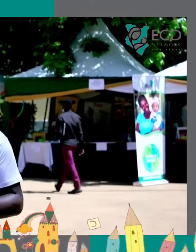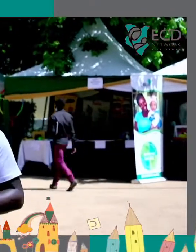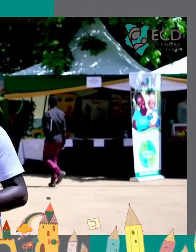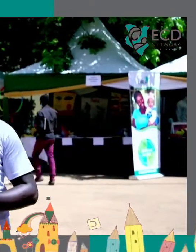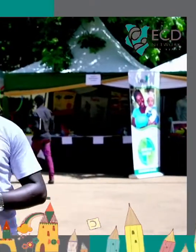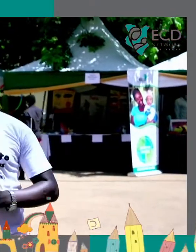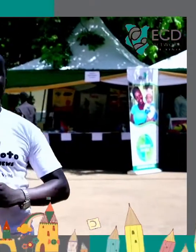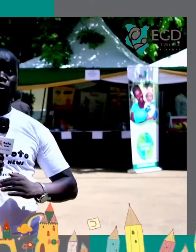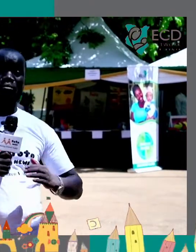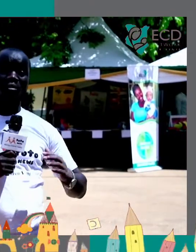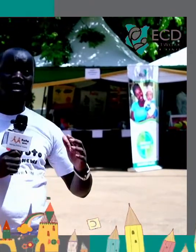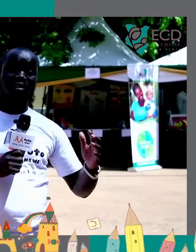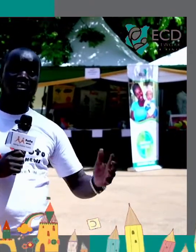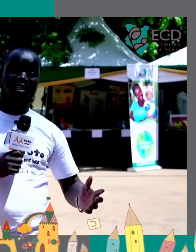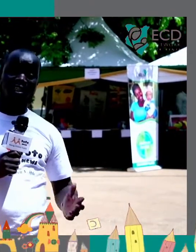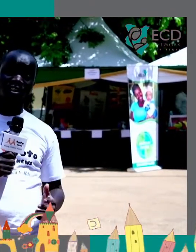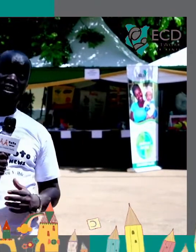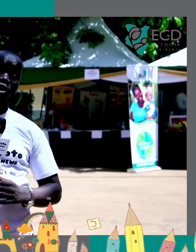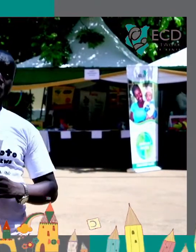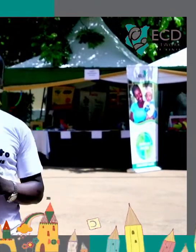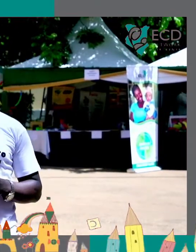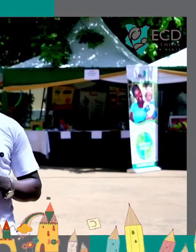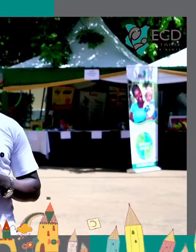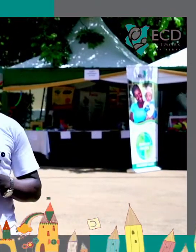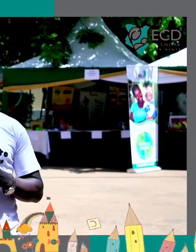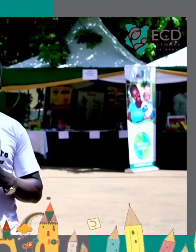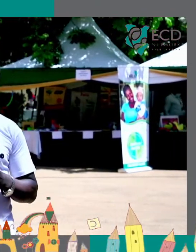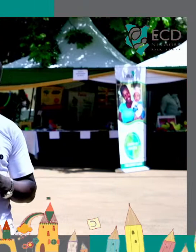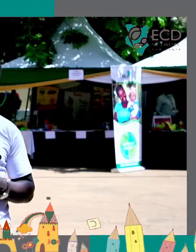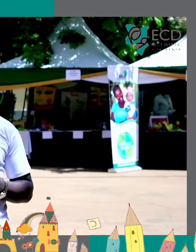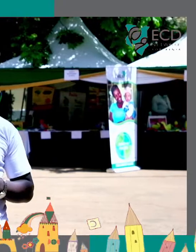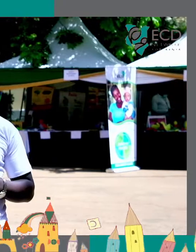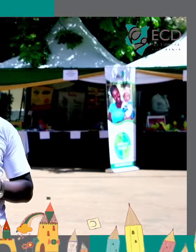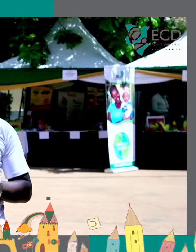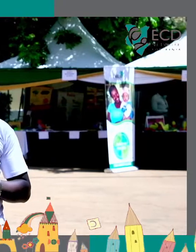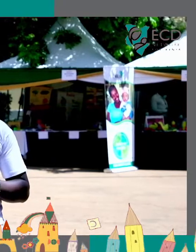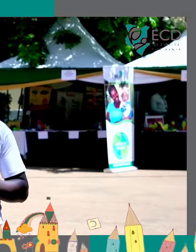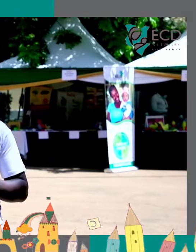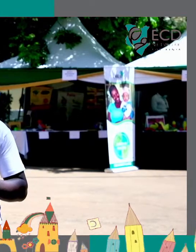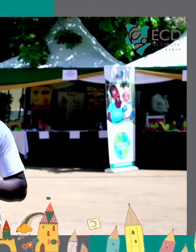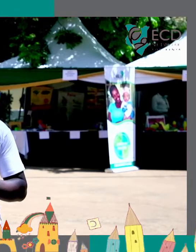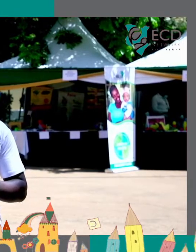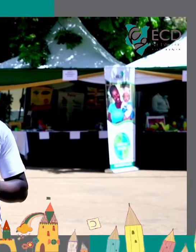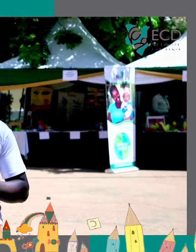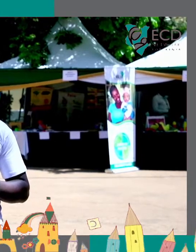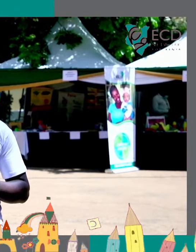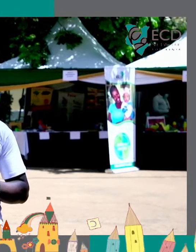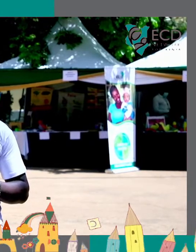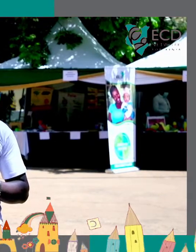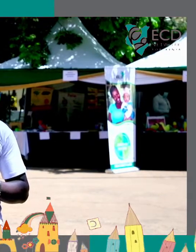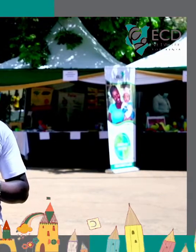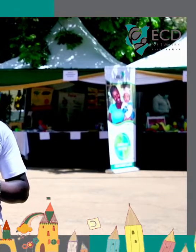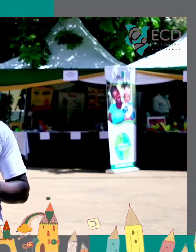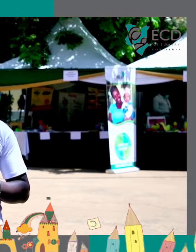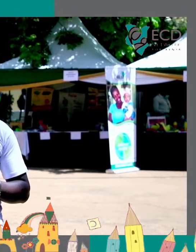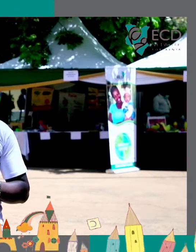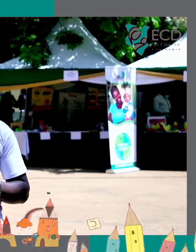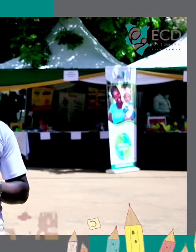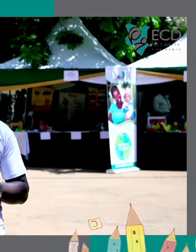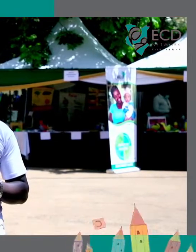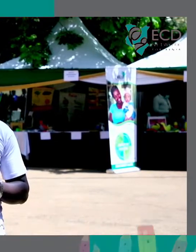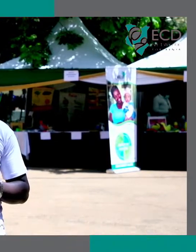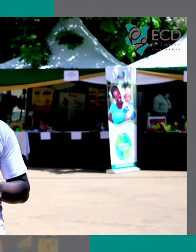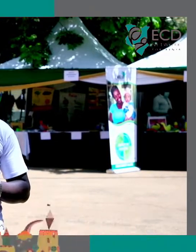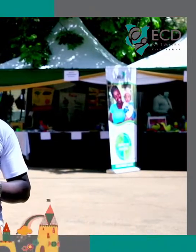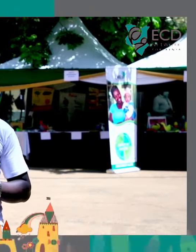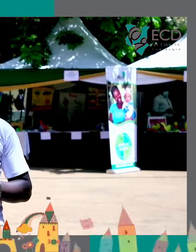more presentations coming from the delegates who are represented here. And we have a very amazing